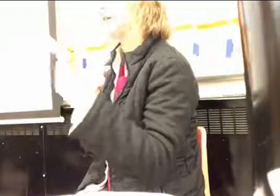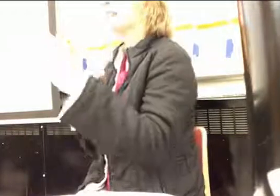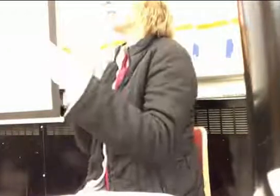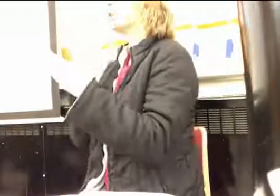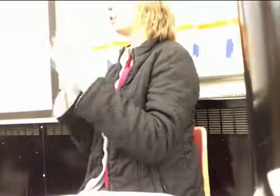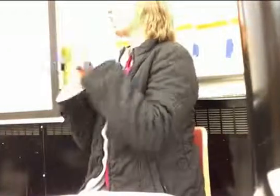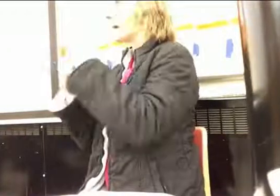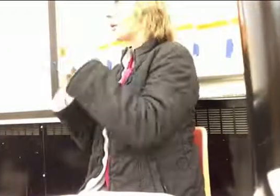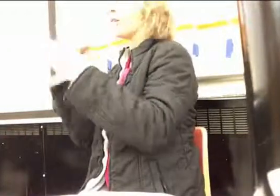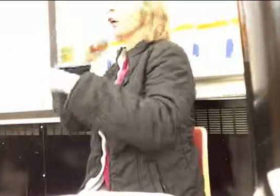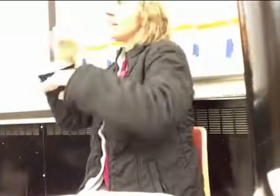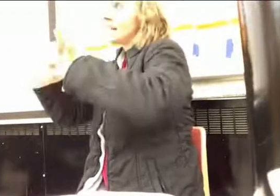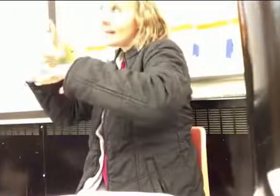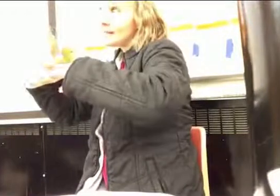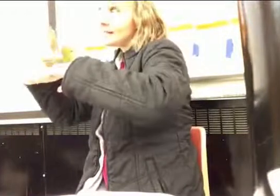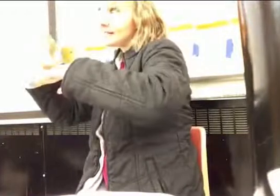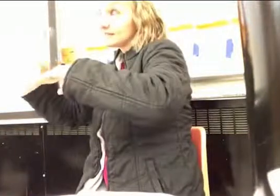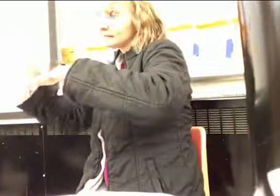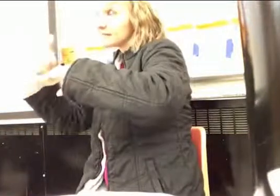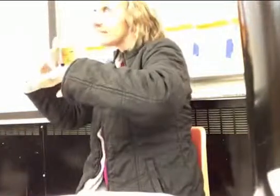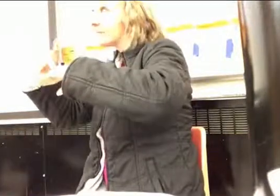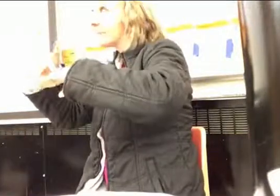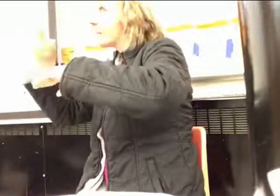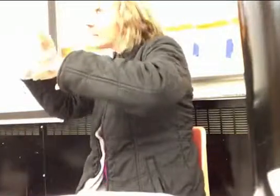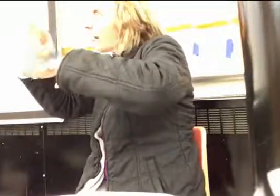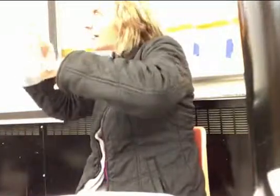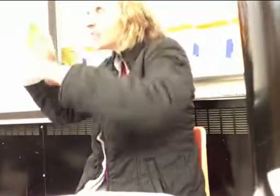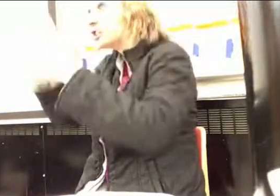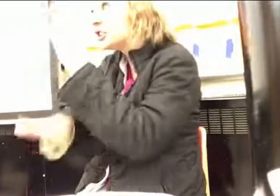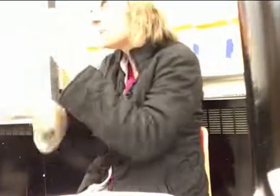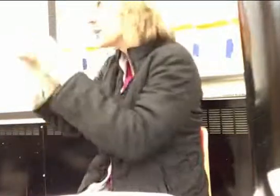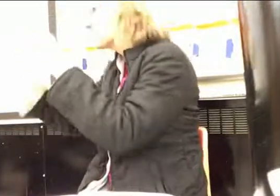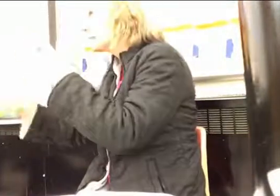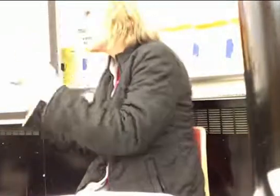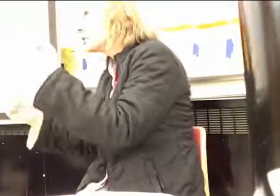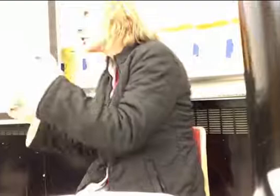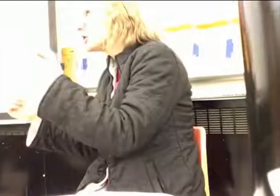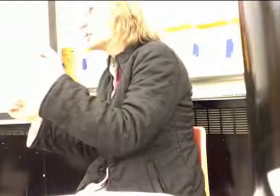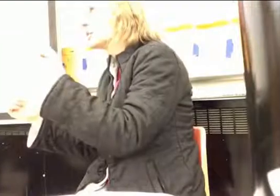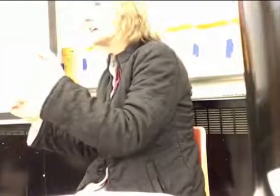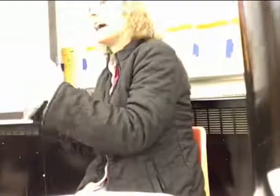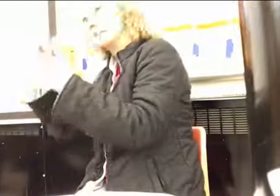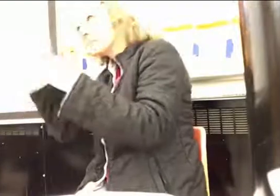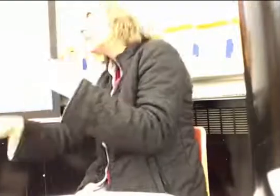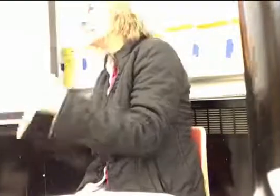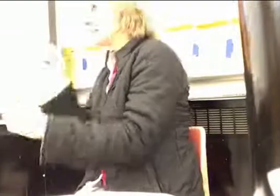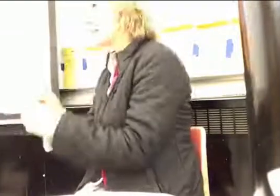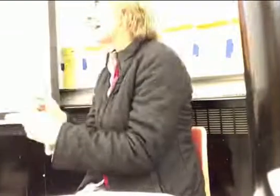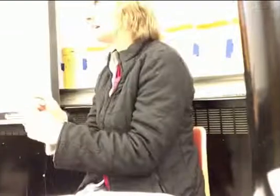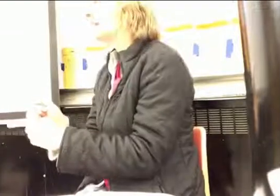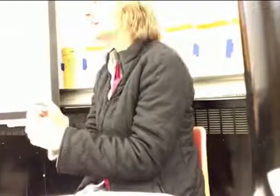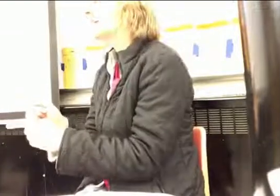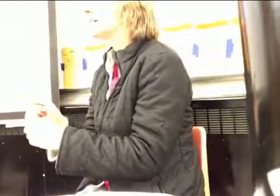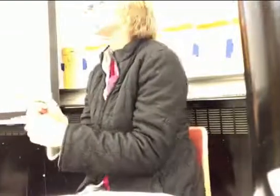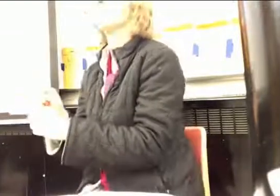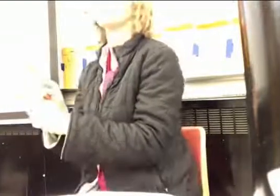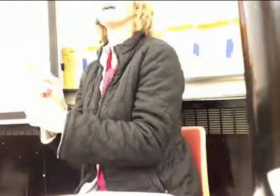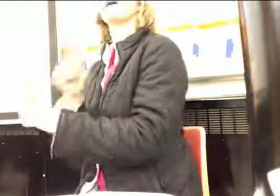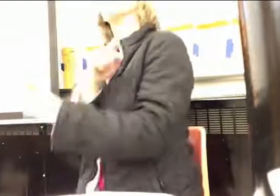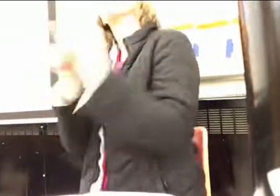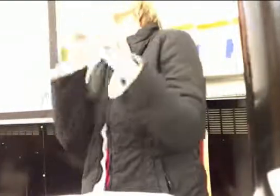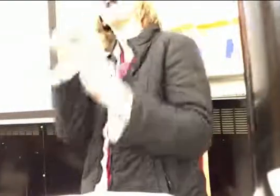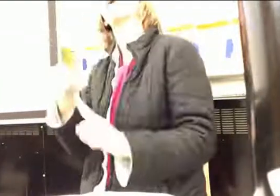heard of a diamond? Yes. Are diamonds cheap or expensive? Expensive, right? But they're not